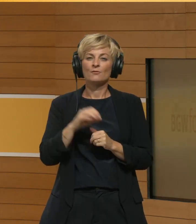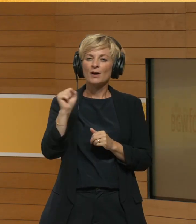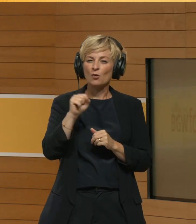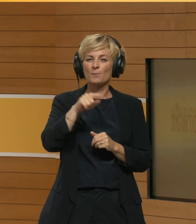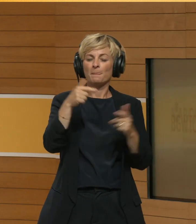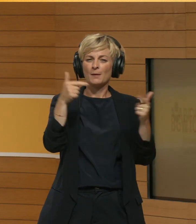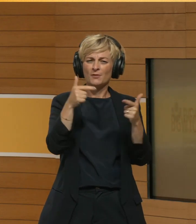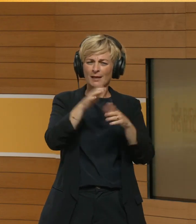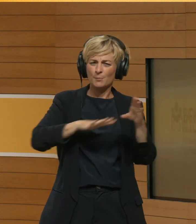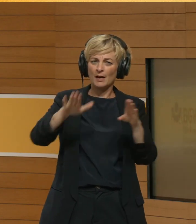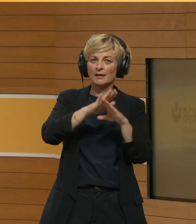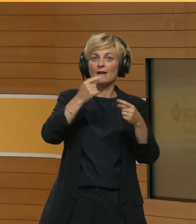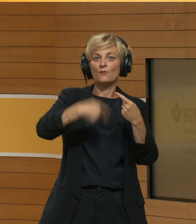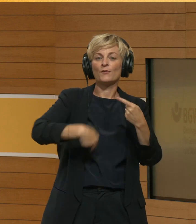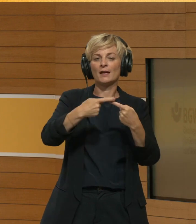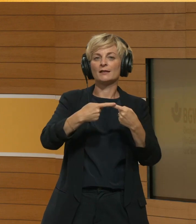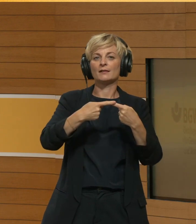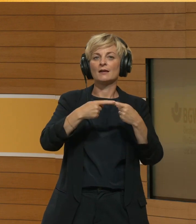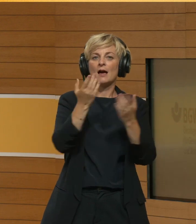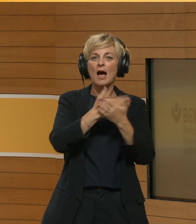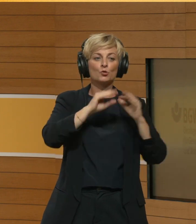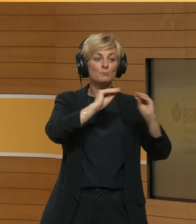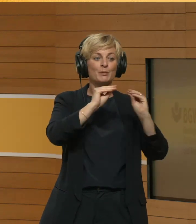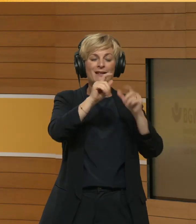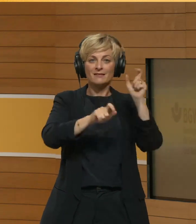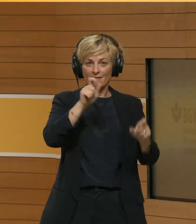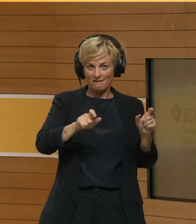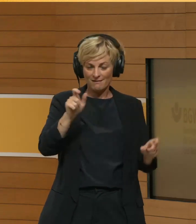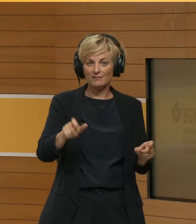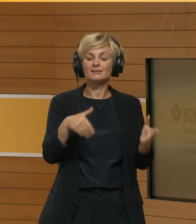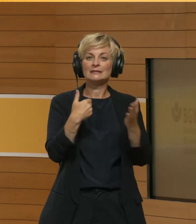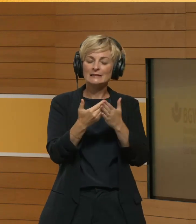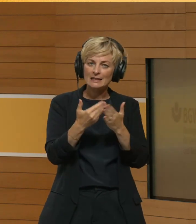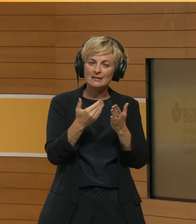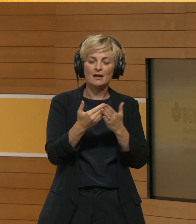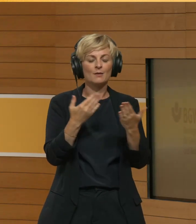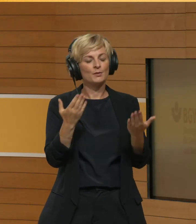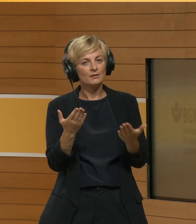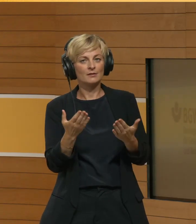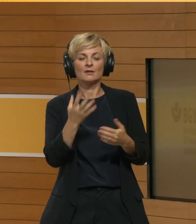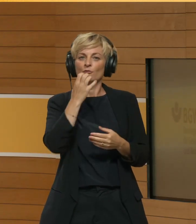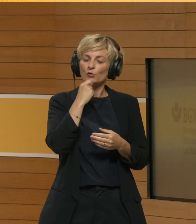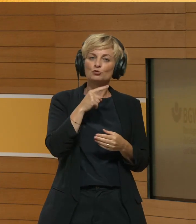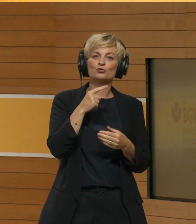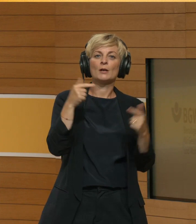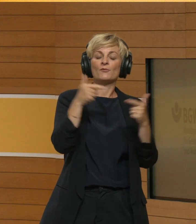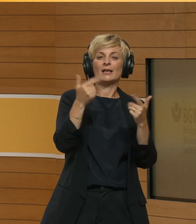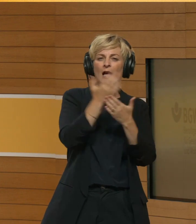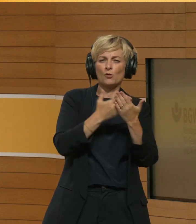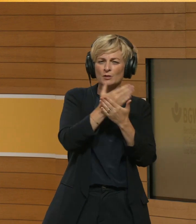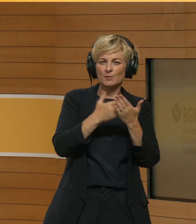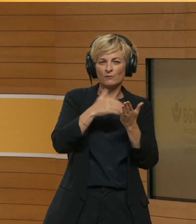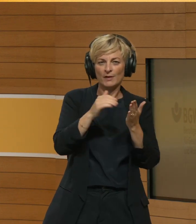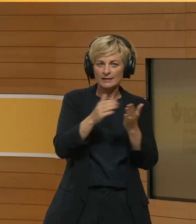to develop the nursing school, and so we need more teachers for nursing. So there we